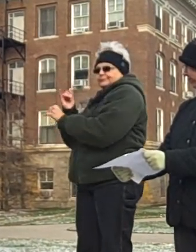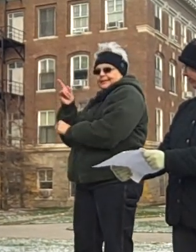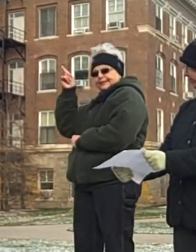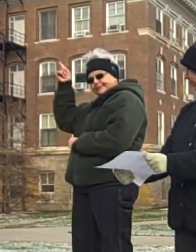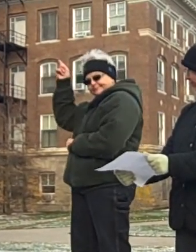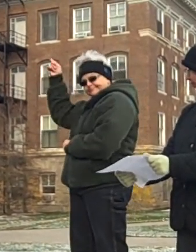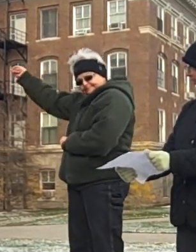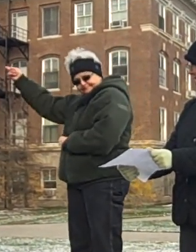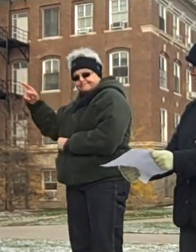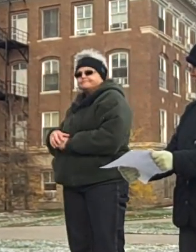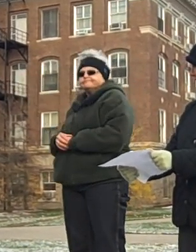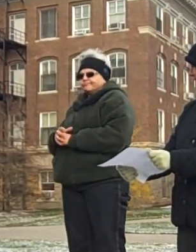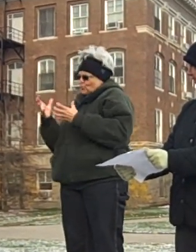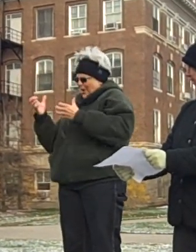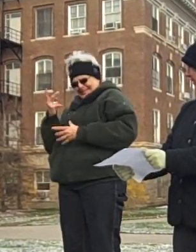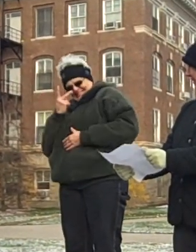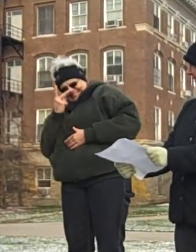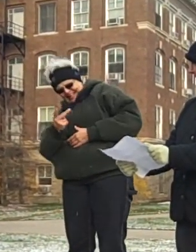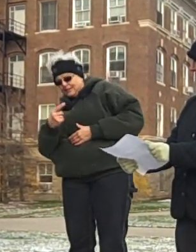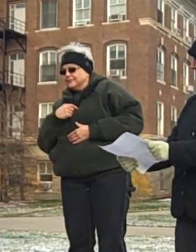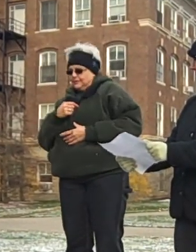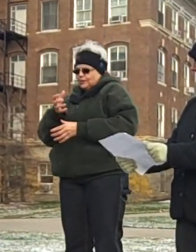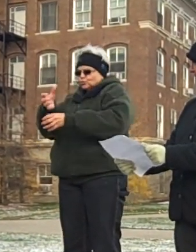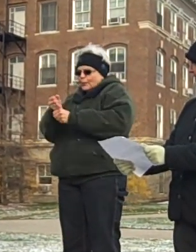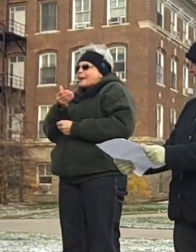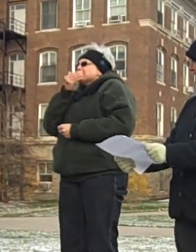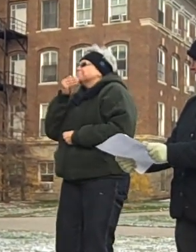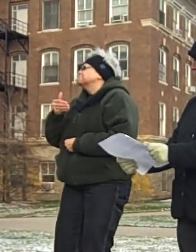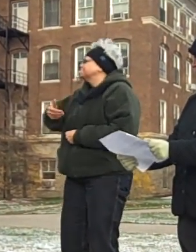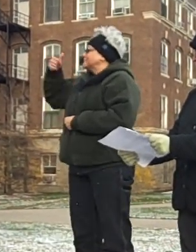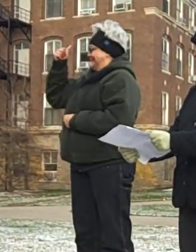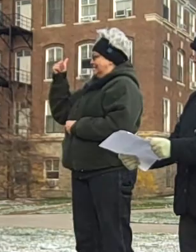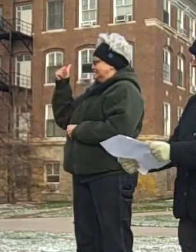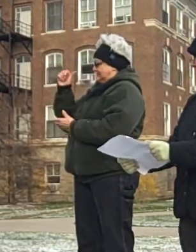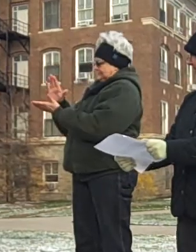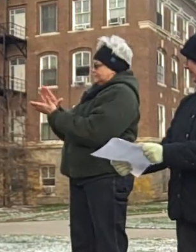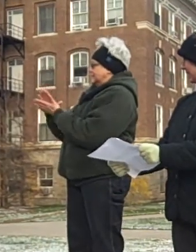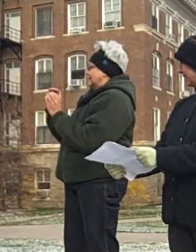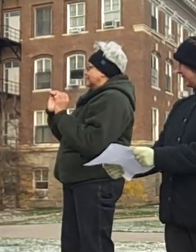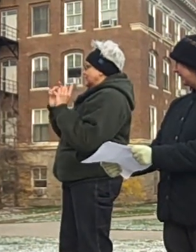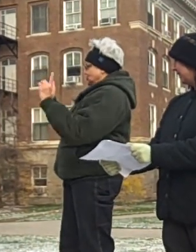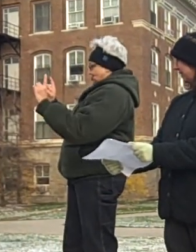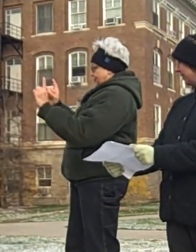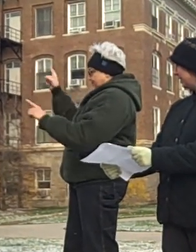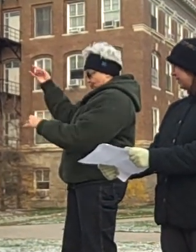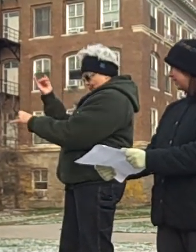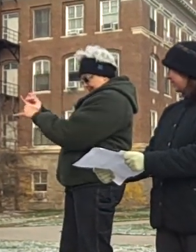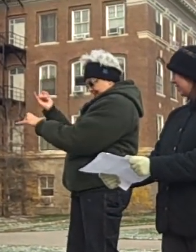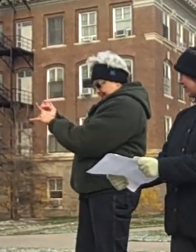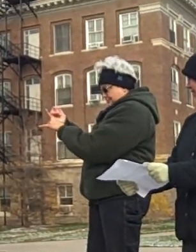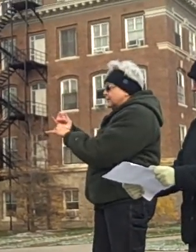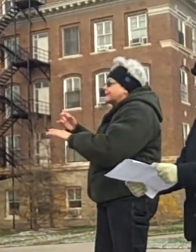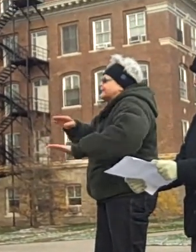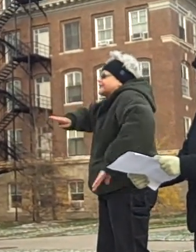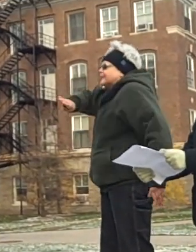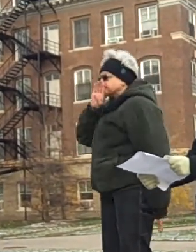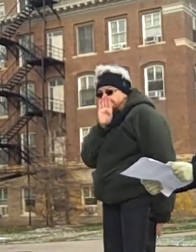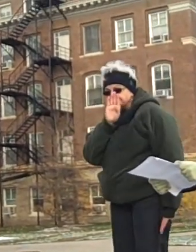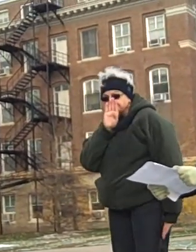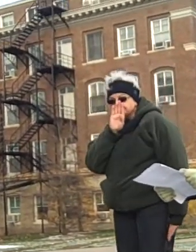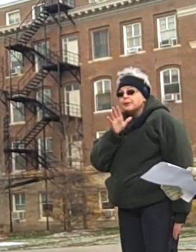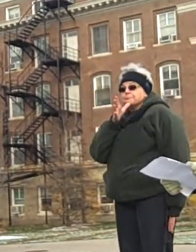decided to send me to the Michigan School for the Deaf. They wanted to see me receive the best education possible.